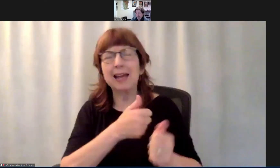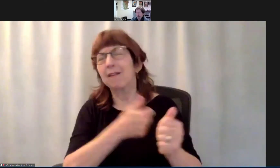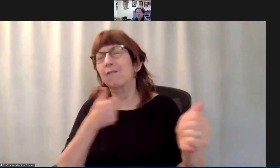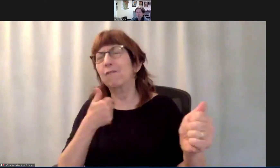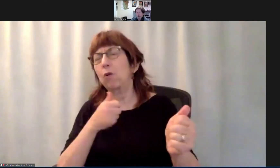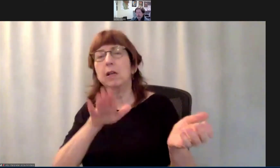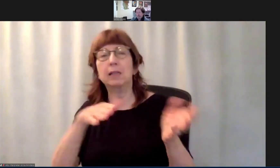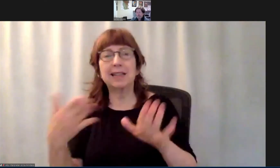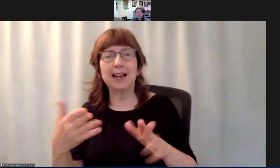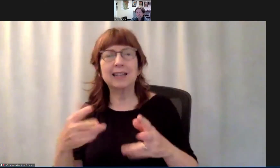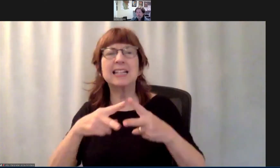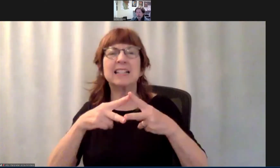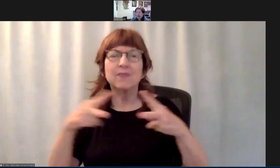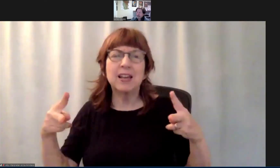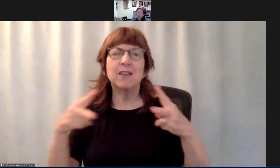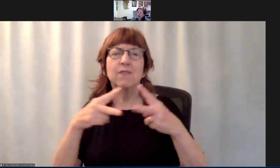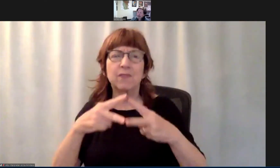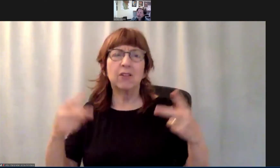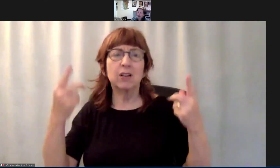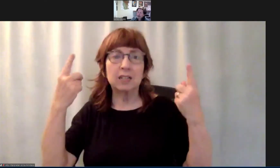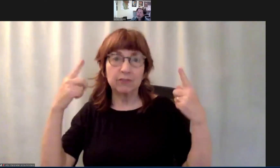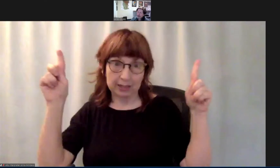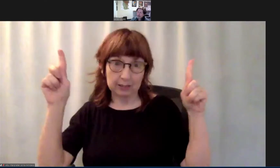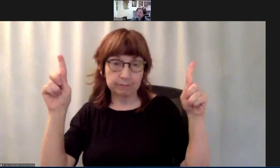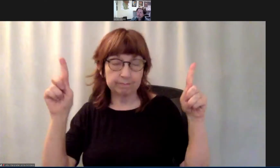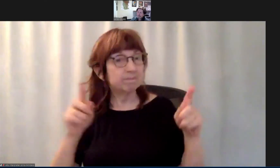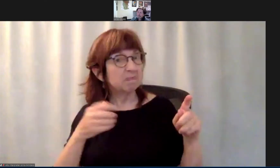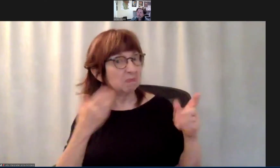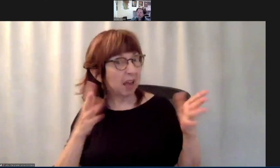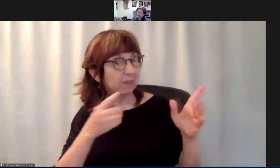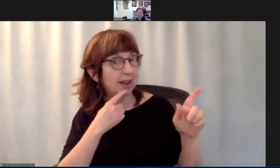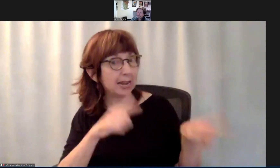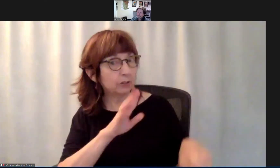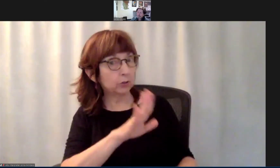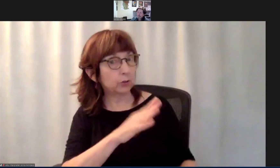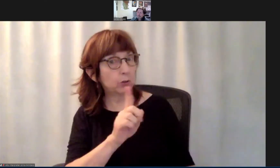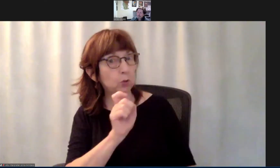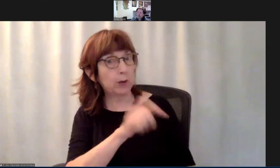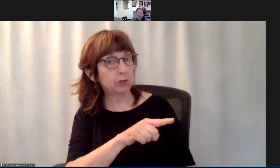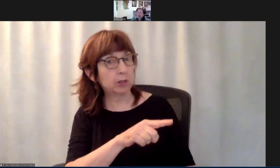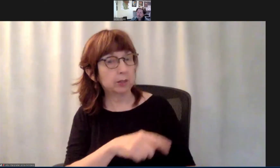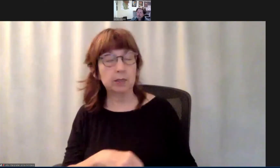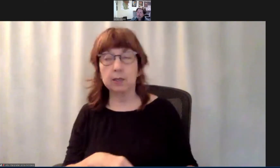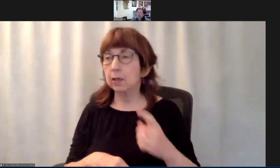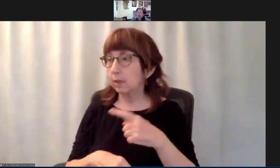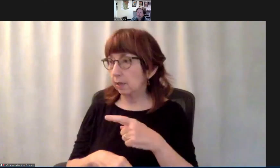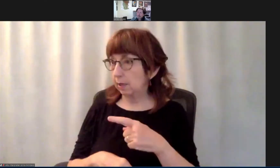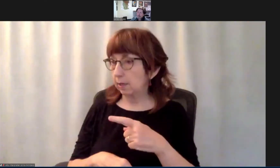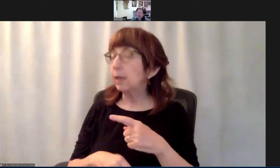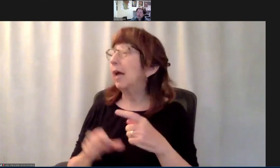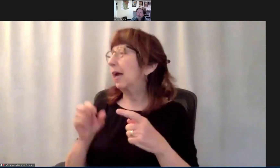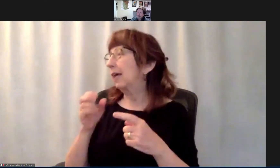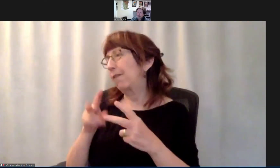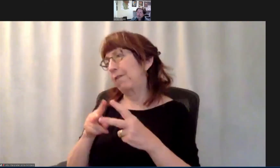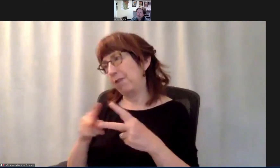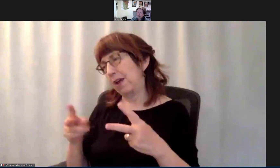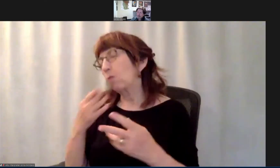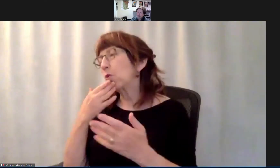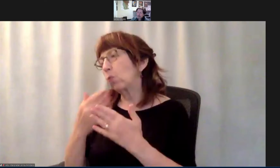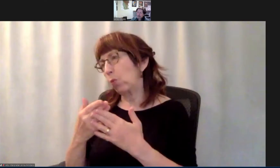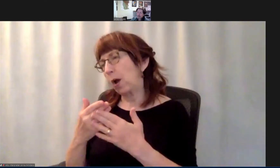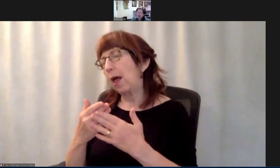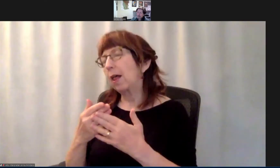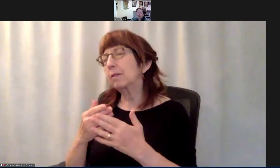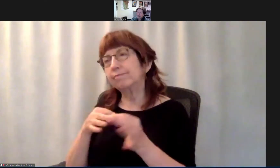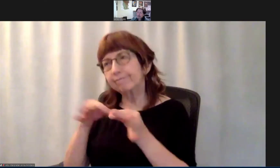extremely effective. Does that answer your question? That was a very well thought out